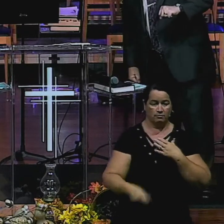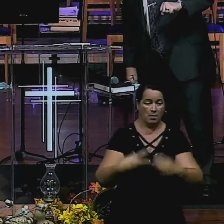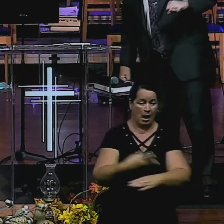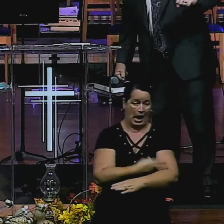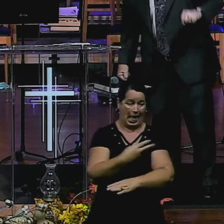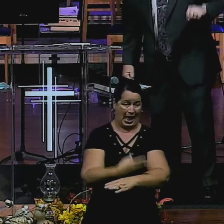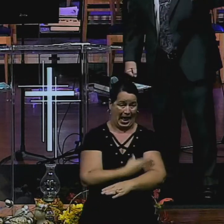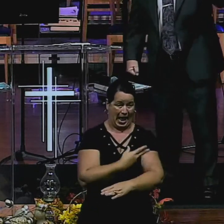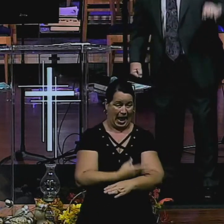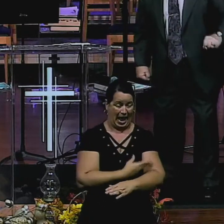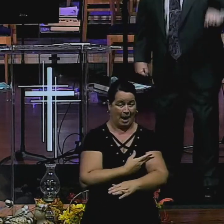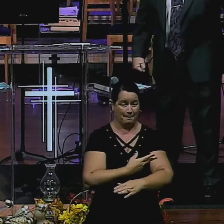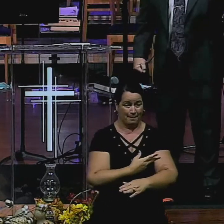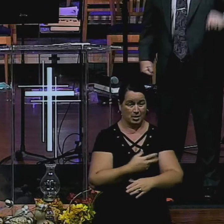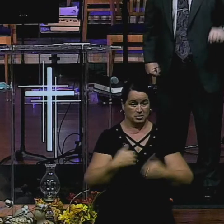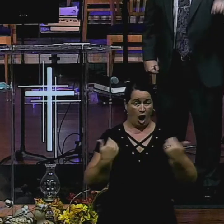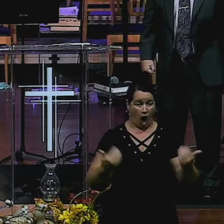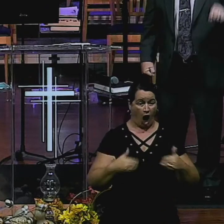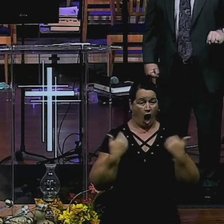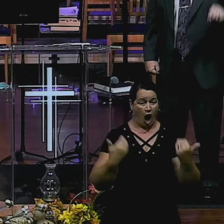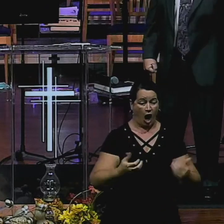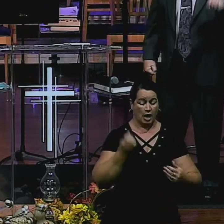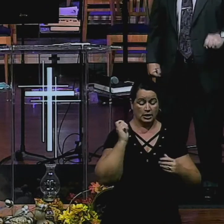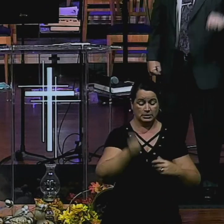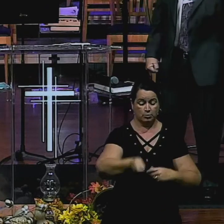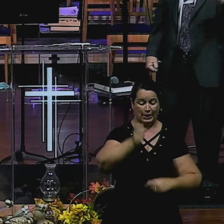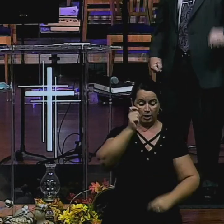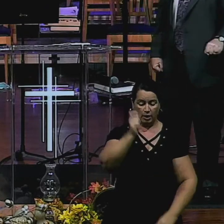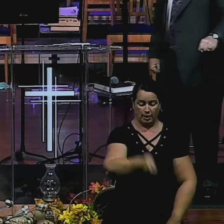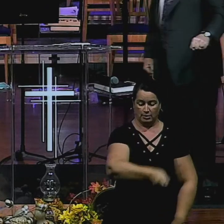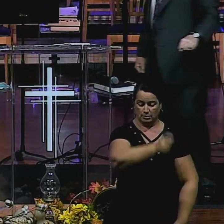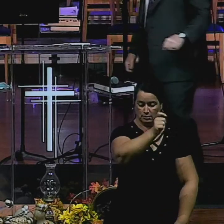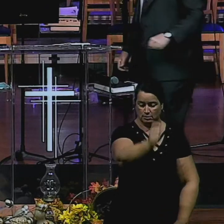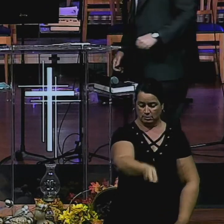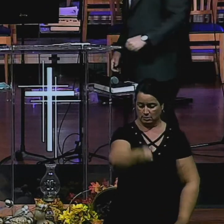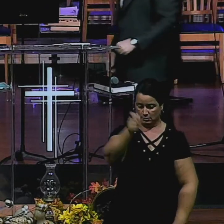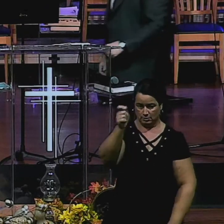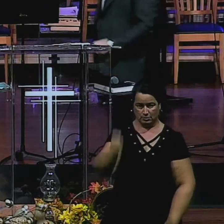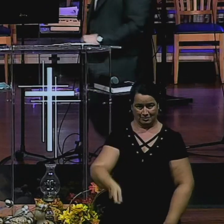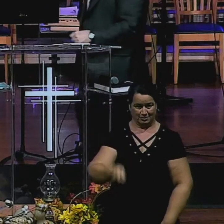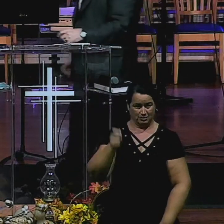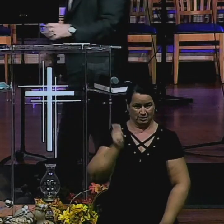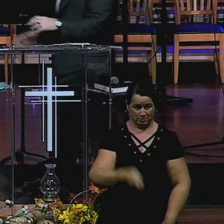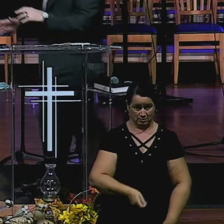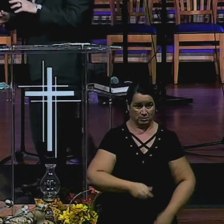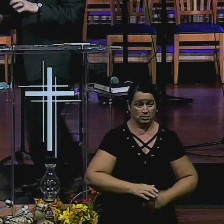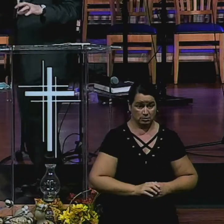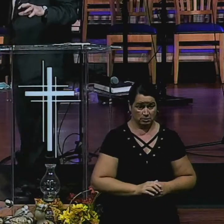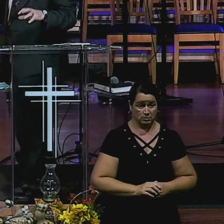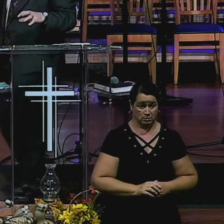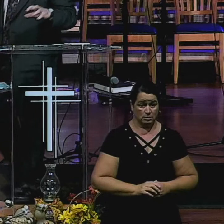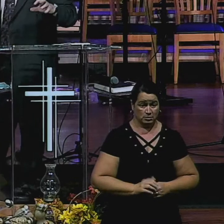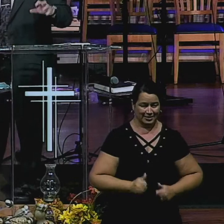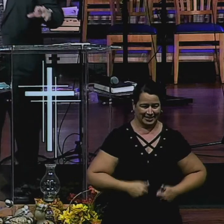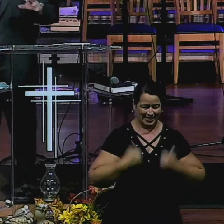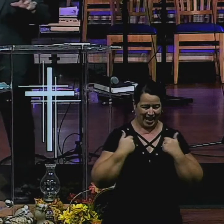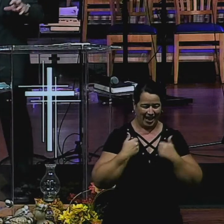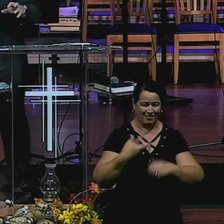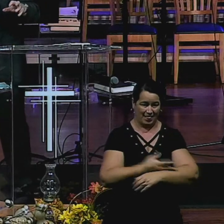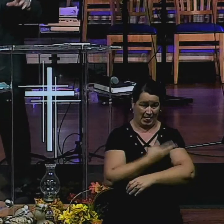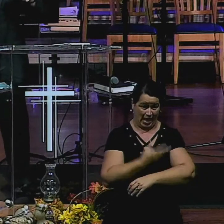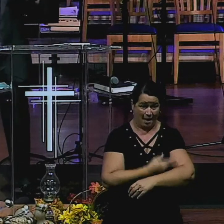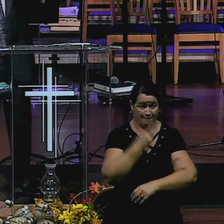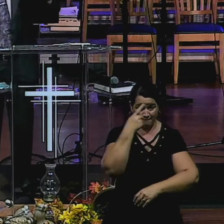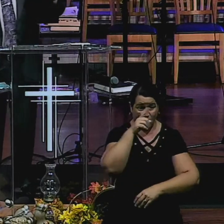would he do? He would sprinkle it on that mercy seat. And it was the life of the lamb for the life